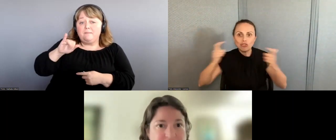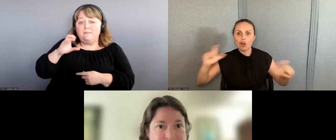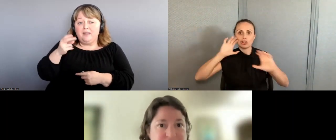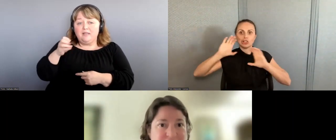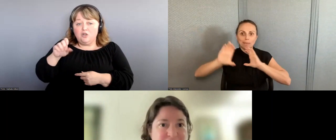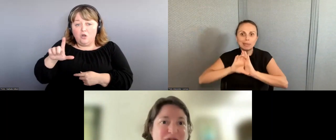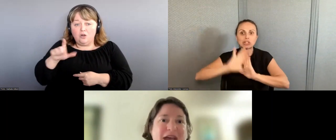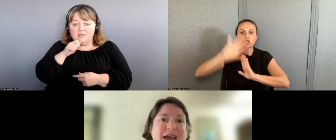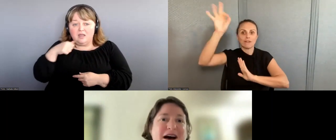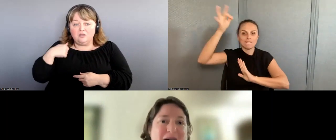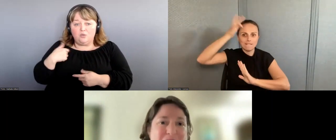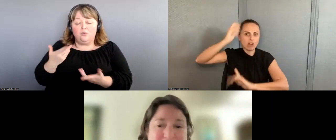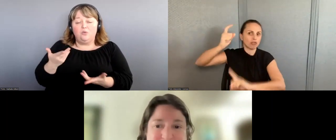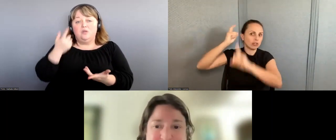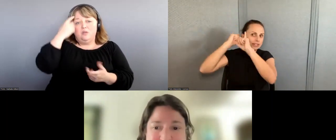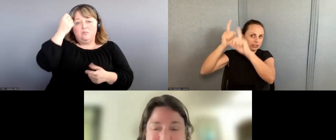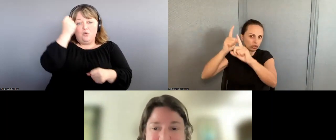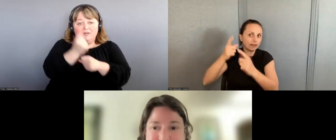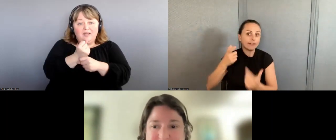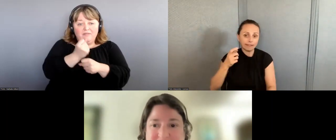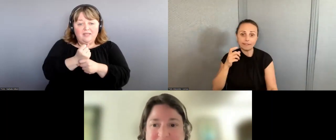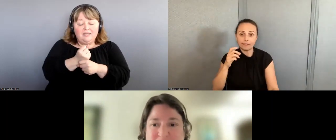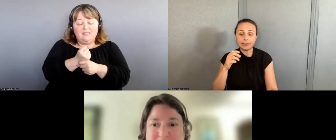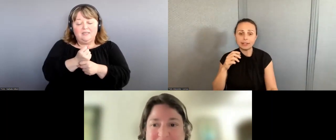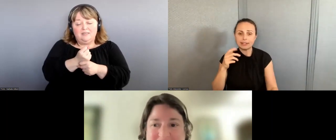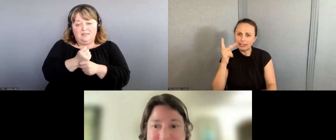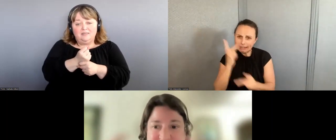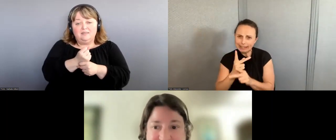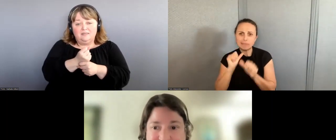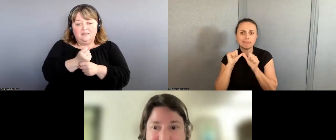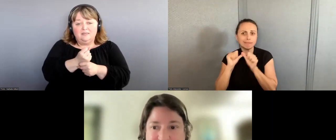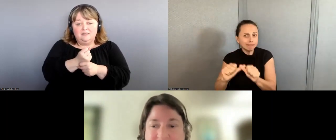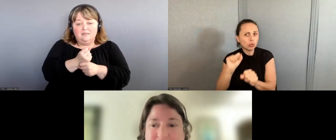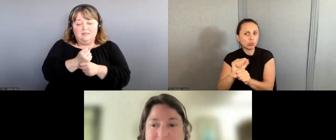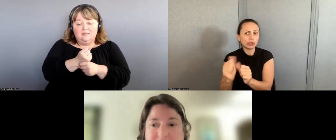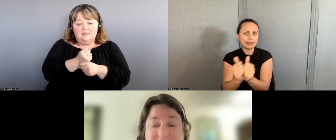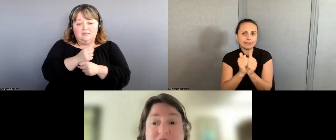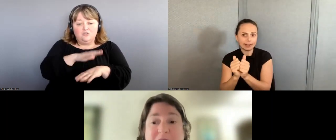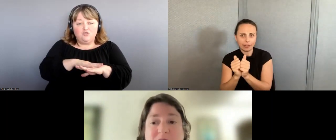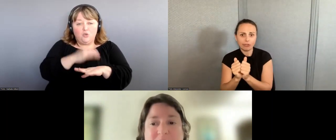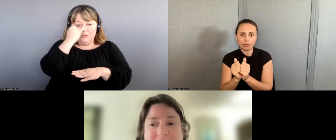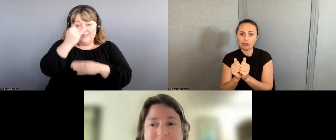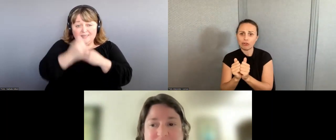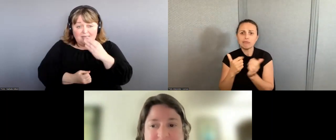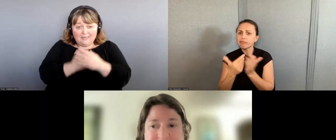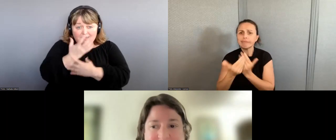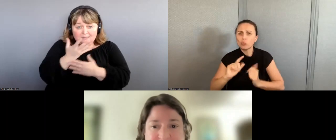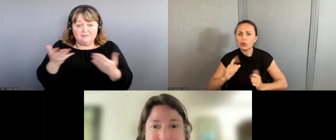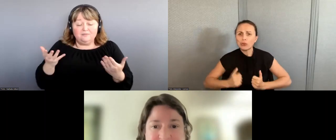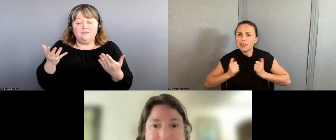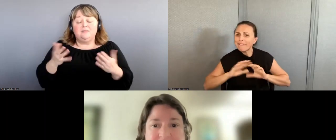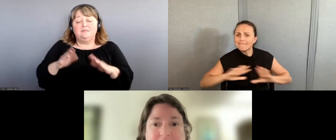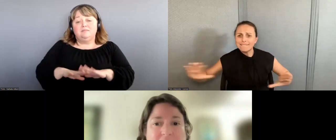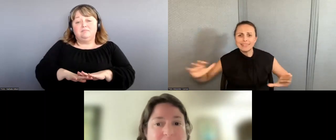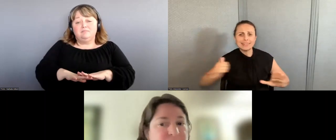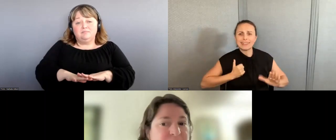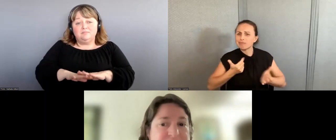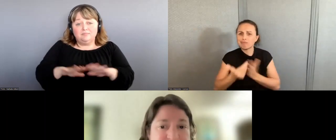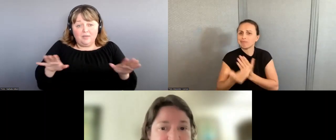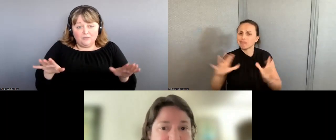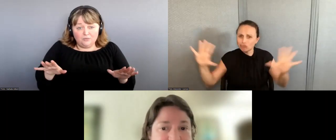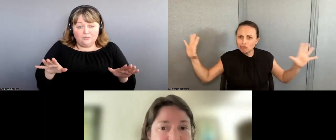federal initiative to keep working together despite where we live nationally.